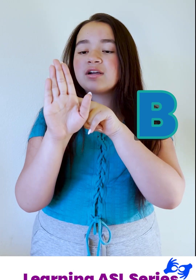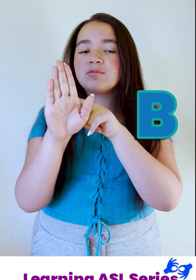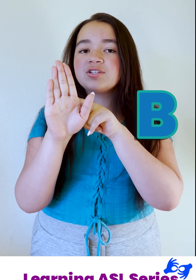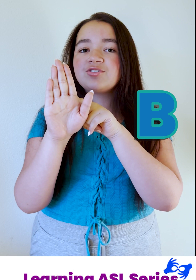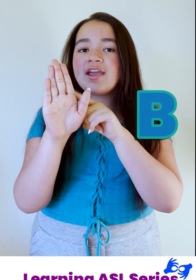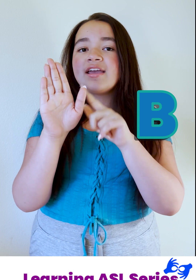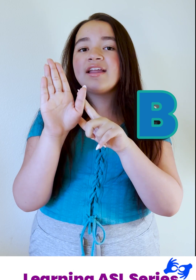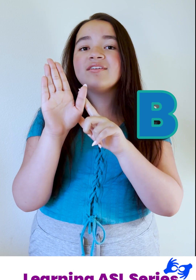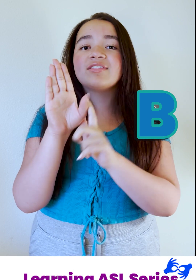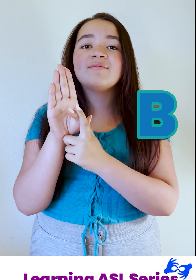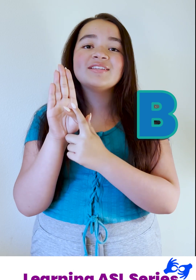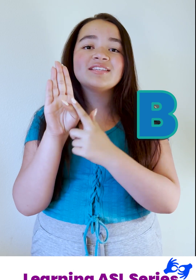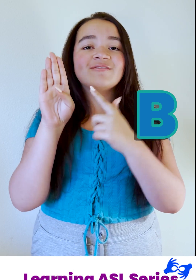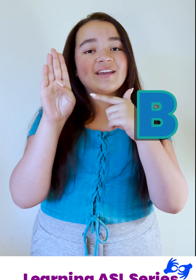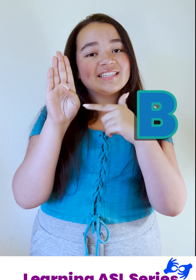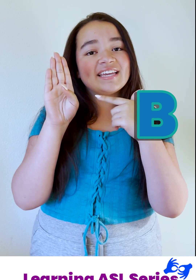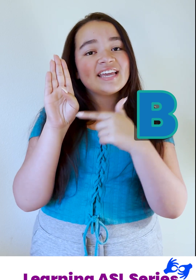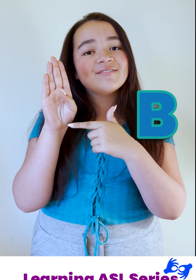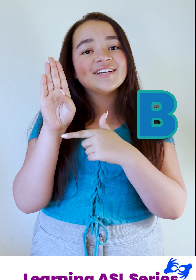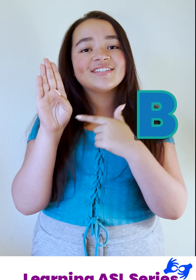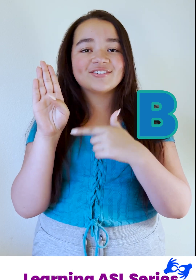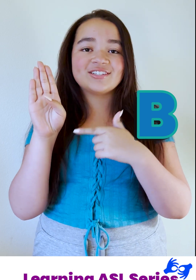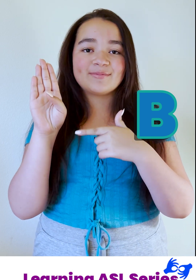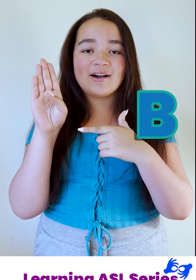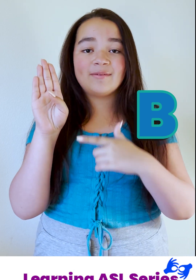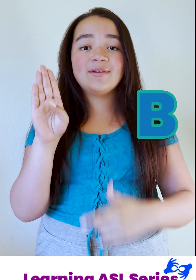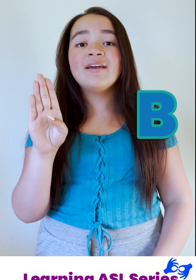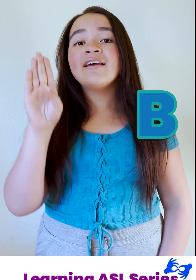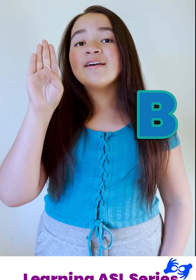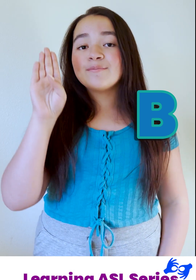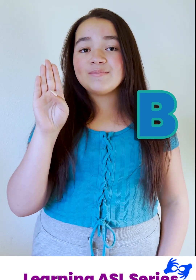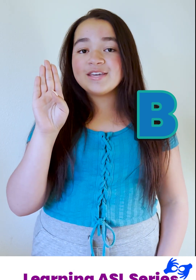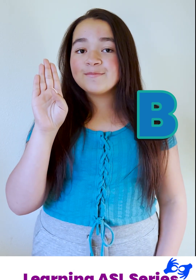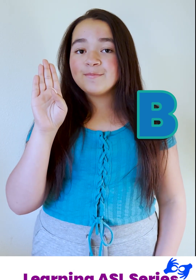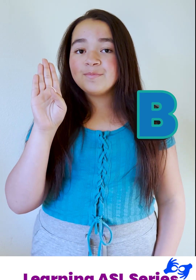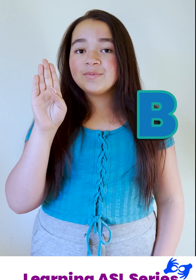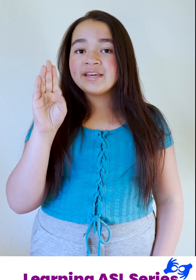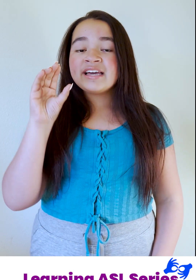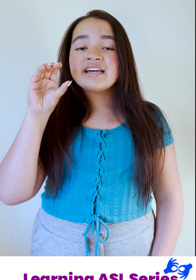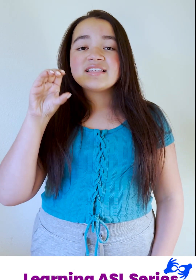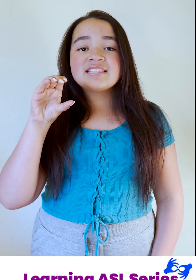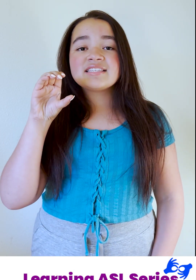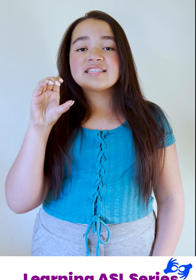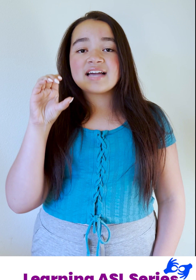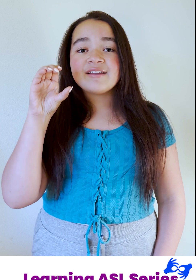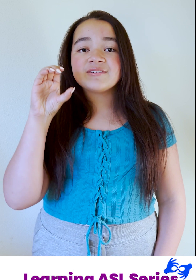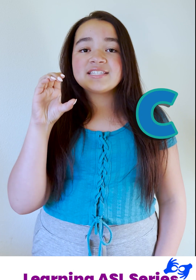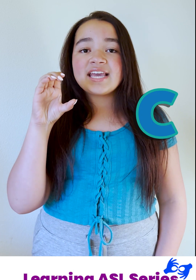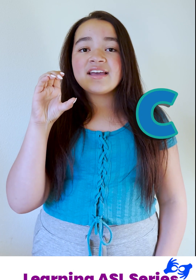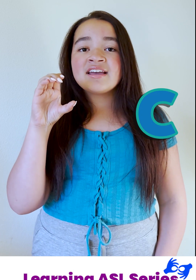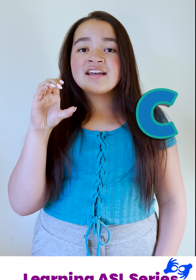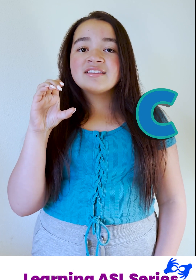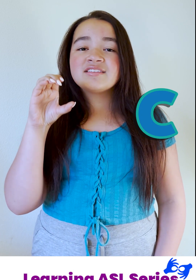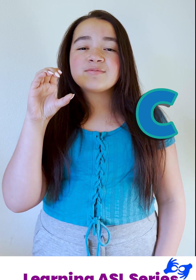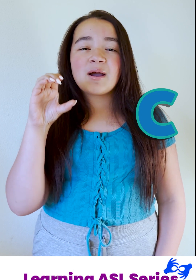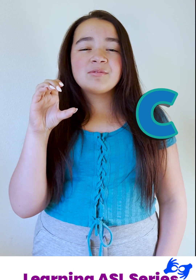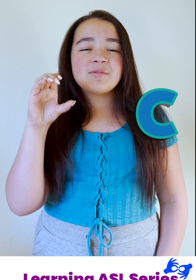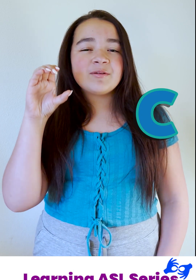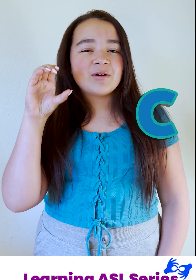more straight and your thumb is facing inwards towards your palm. B. This is the sign for C. This is probably one of the